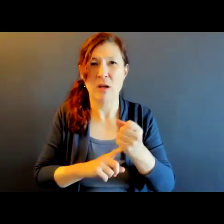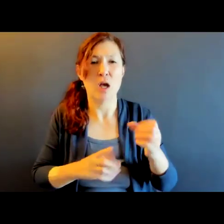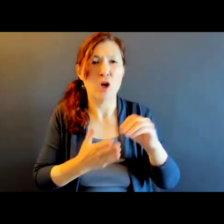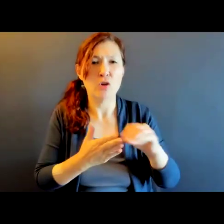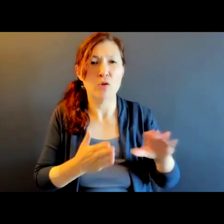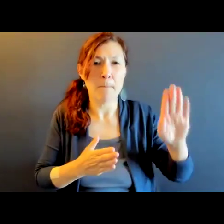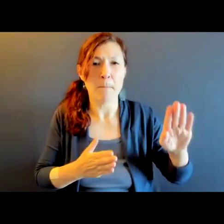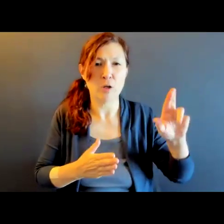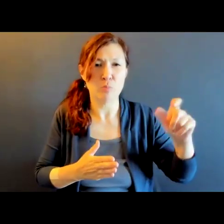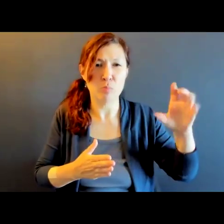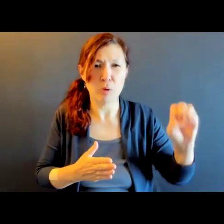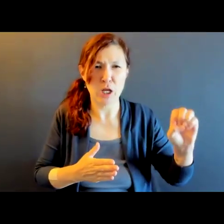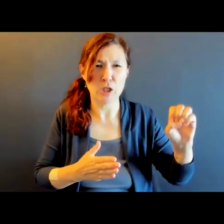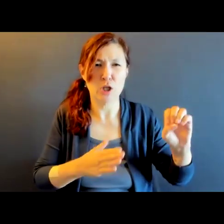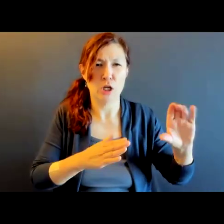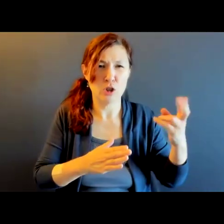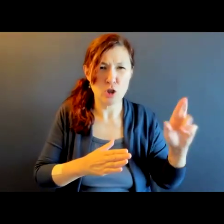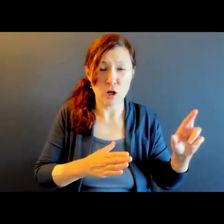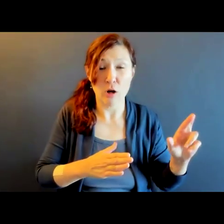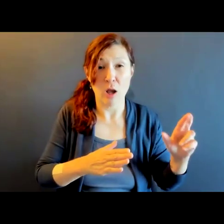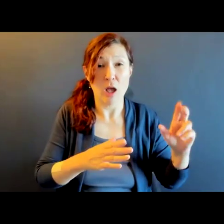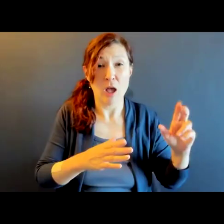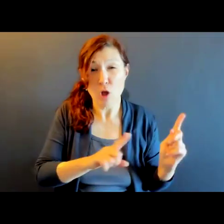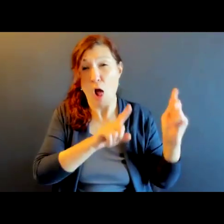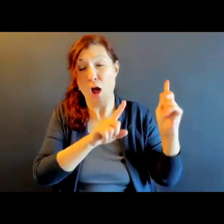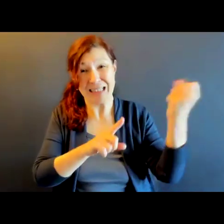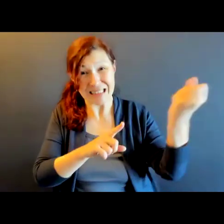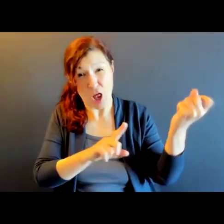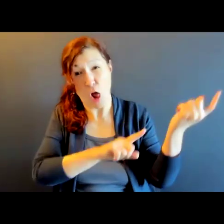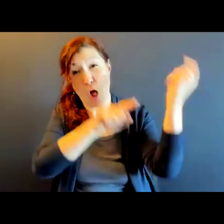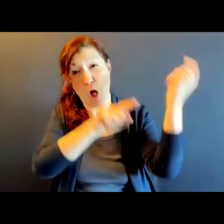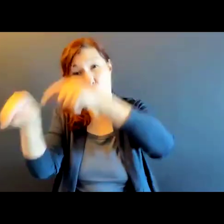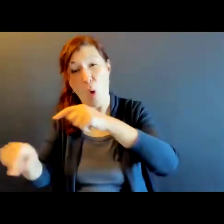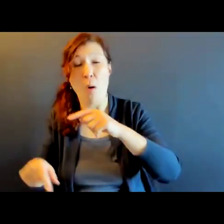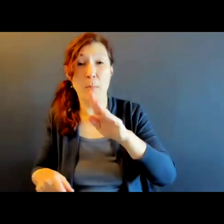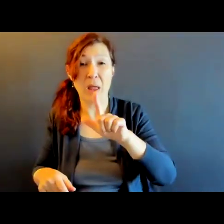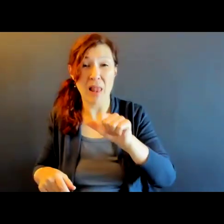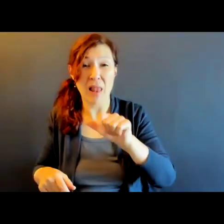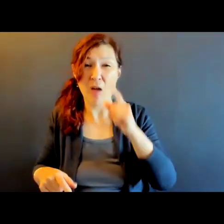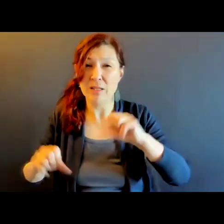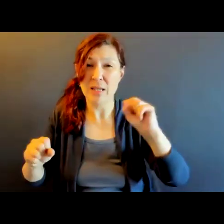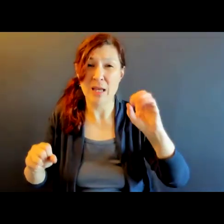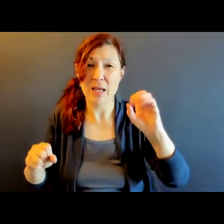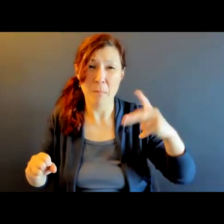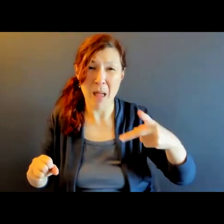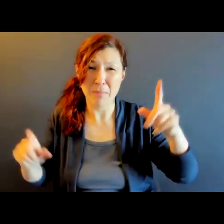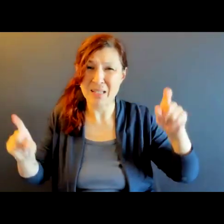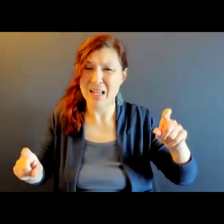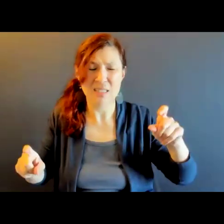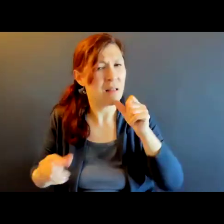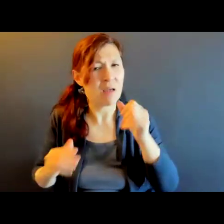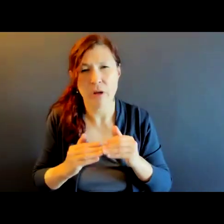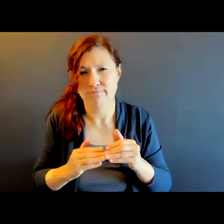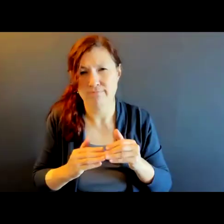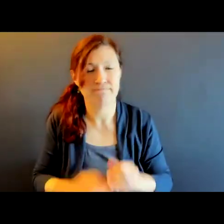up a Saturday and cross the street to BLA to take the MAP test. It's unfair. It needs to Thank be. you very much. Your time